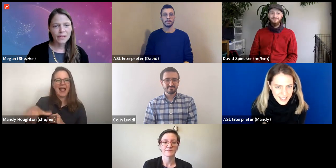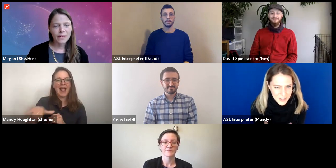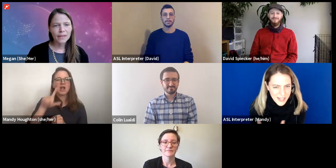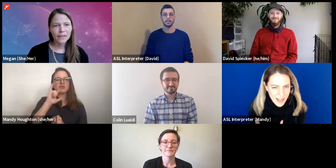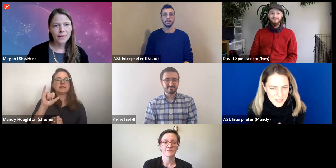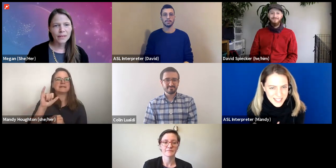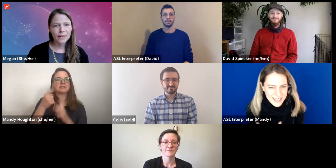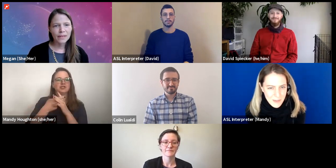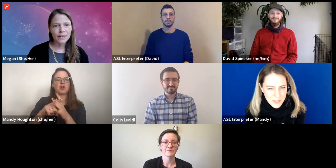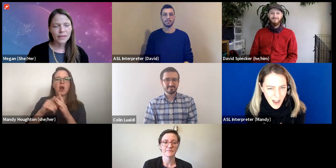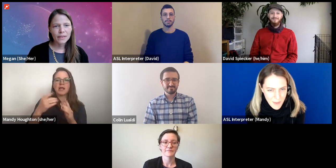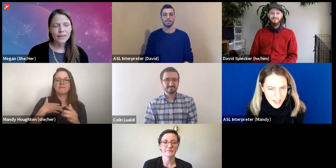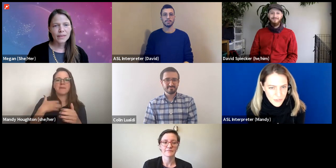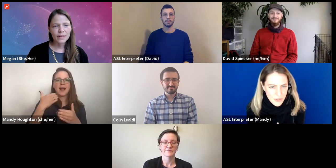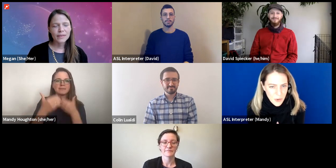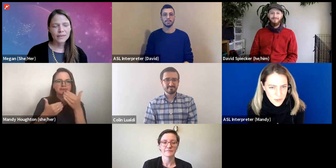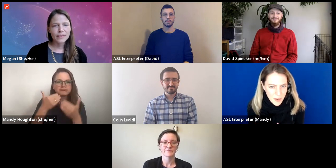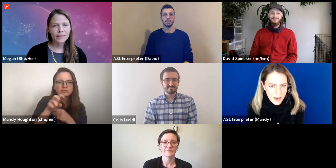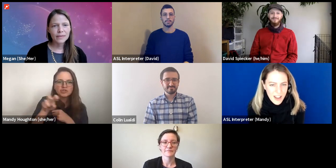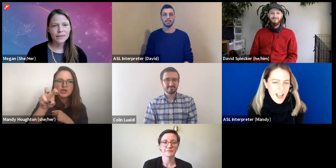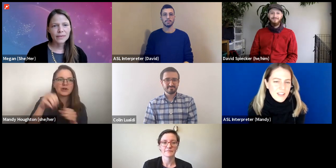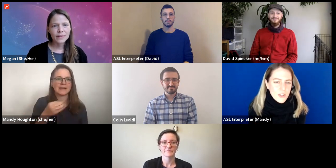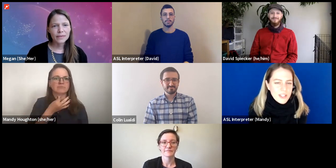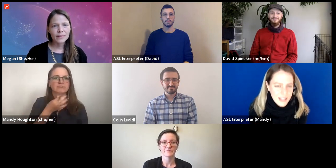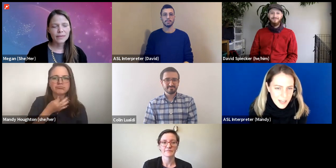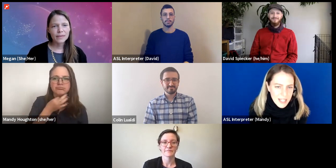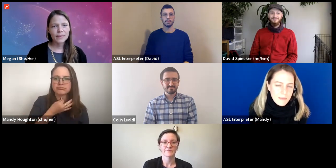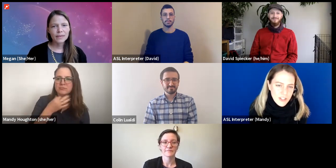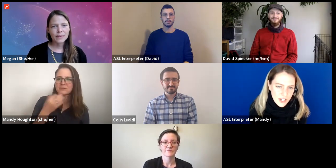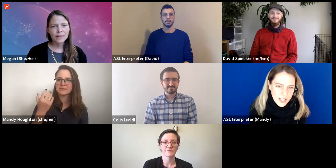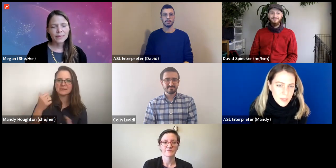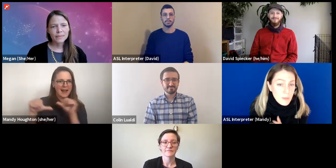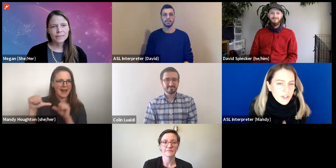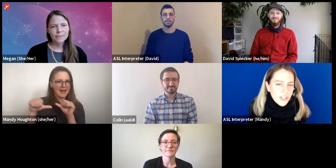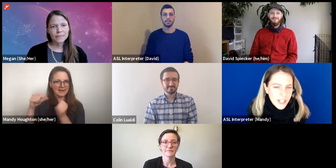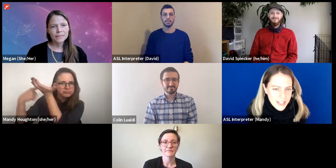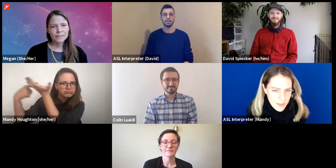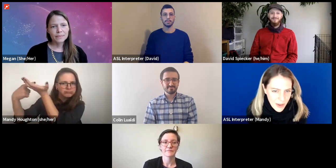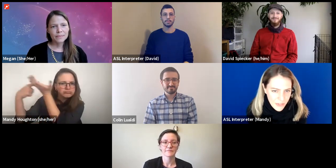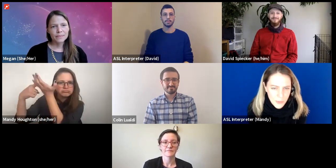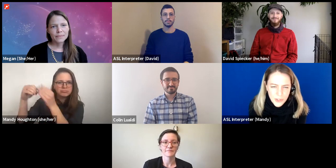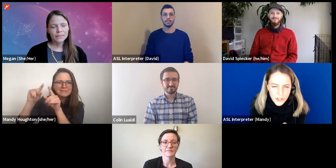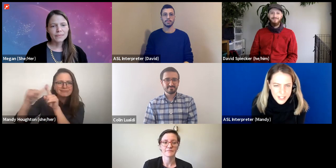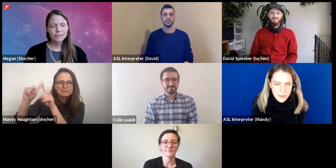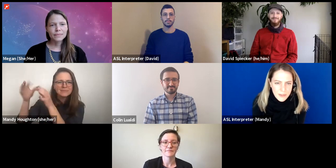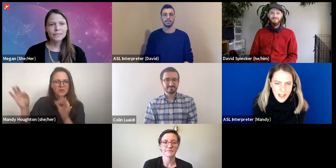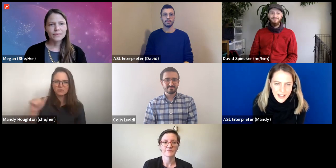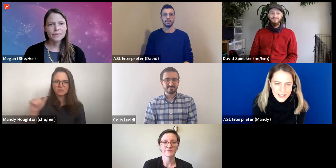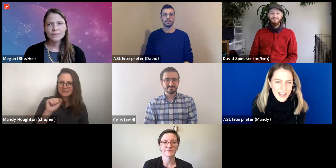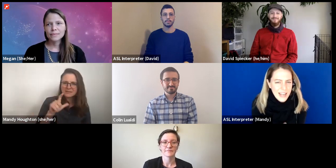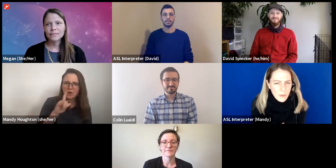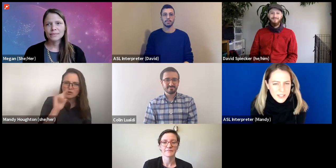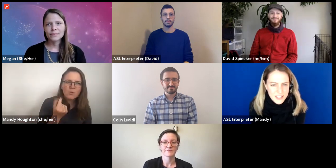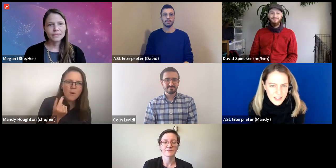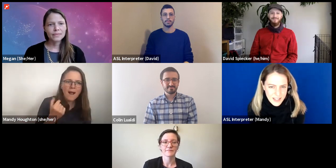doesn't exist when it comes to STEM topics for the most part. And so this led me in my journey to be more curious about this, more curious about